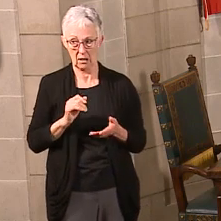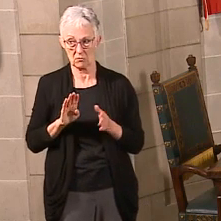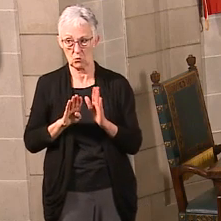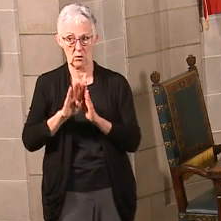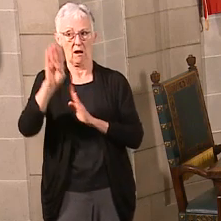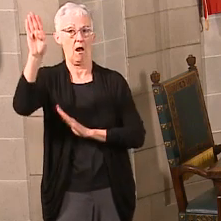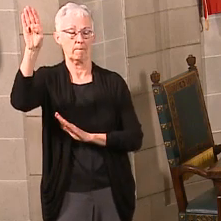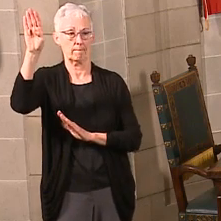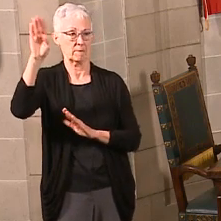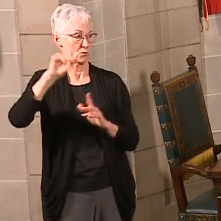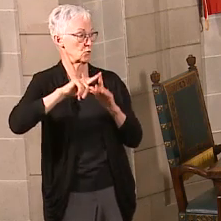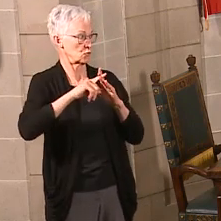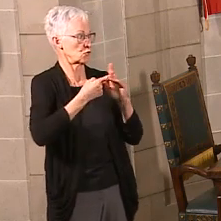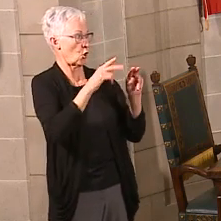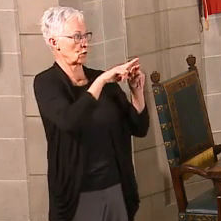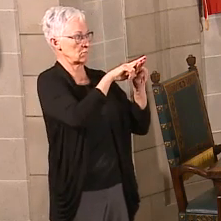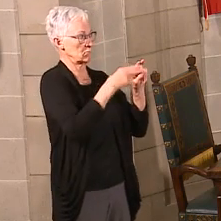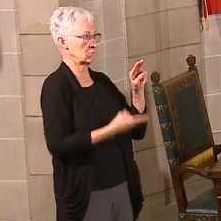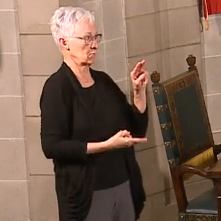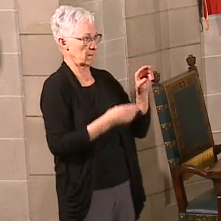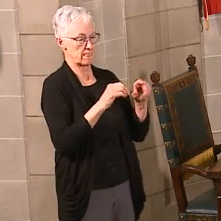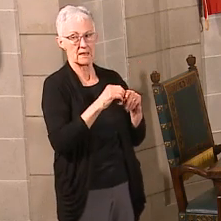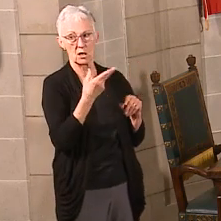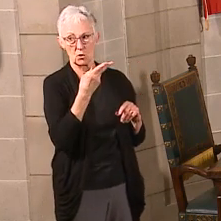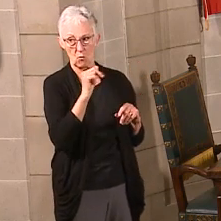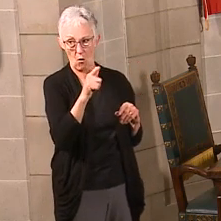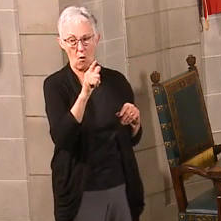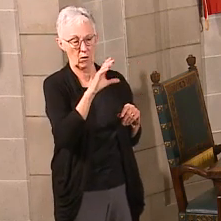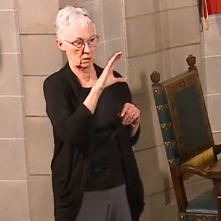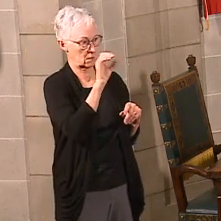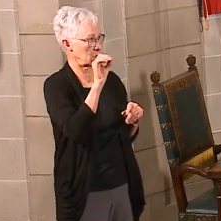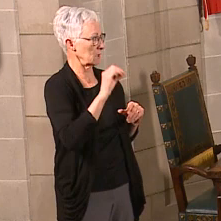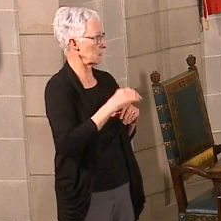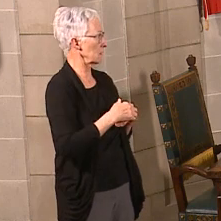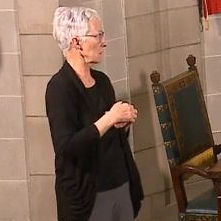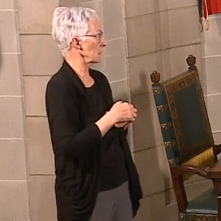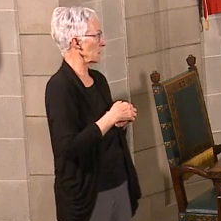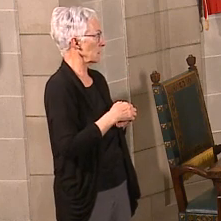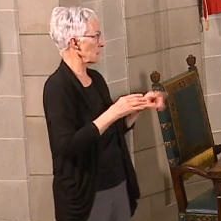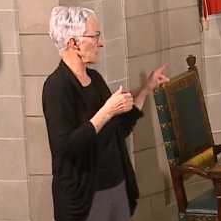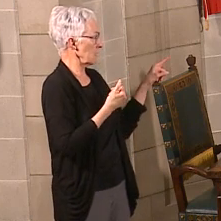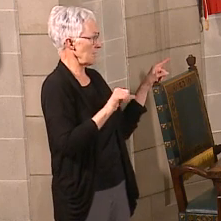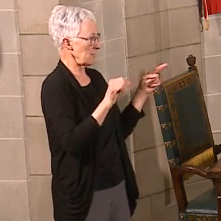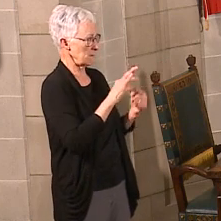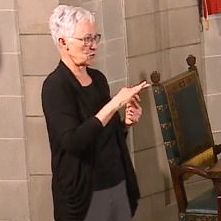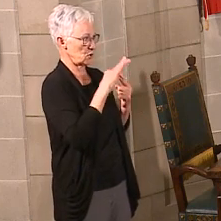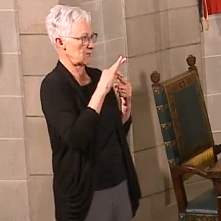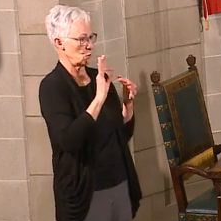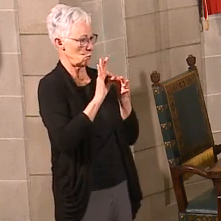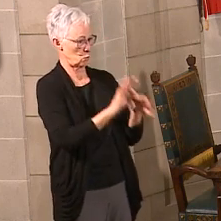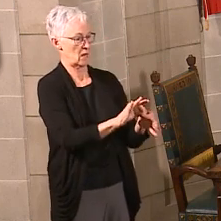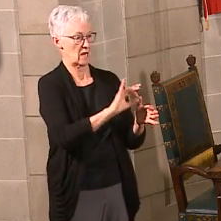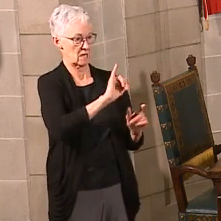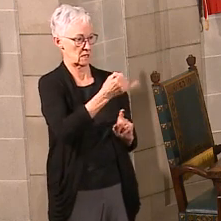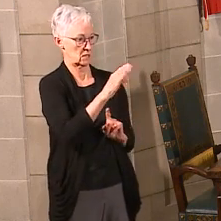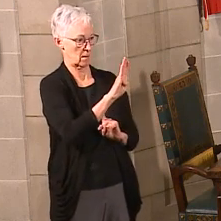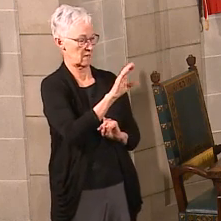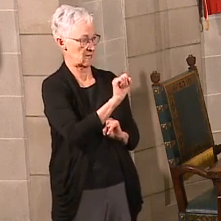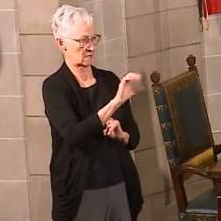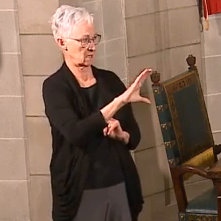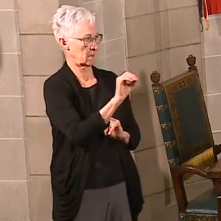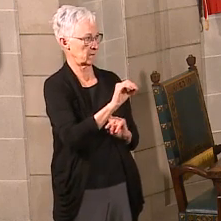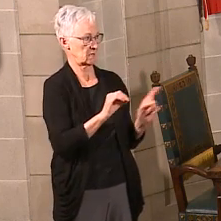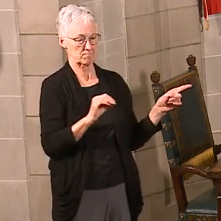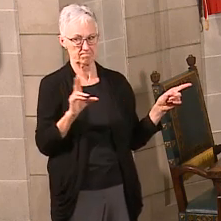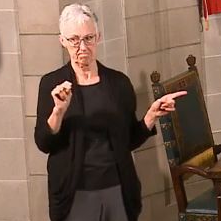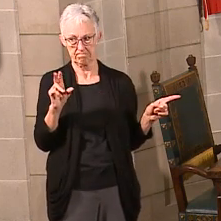down as far as counts in Hall County, per se. Do you have anything specific for JBS? Not specific for JBS, just Hall